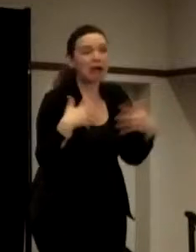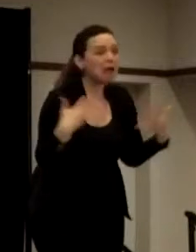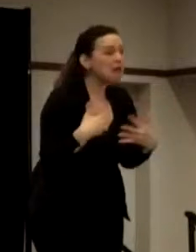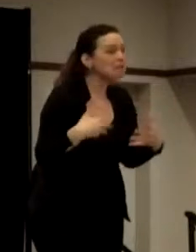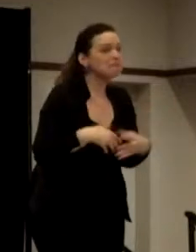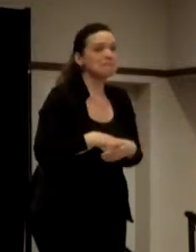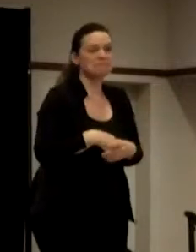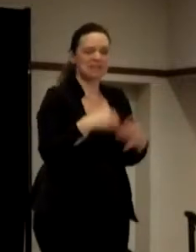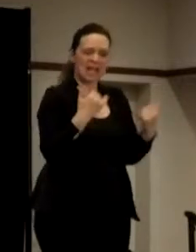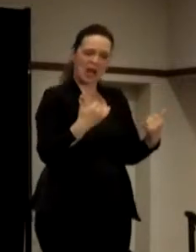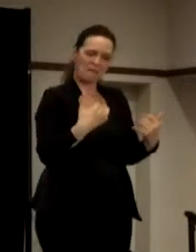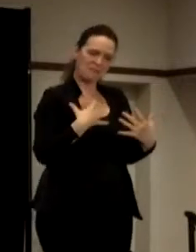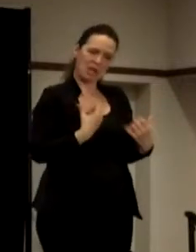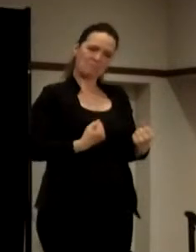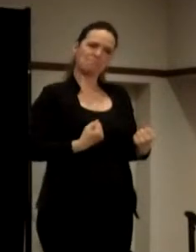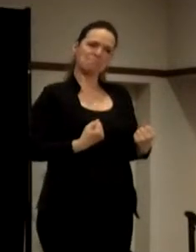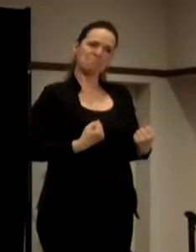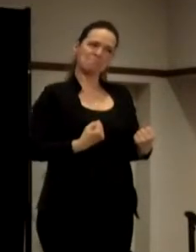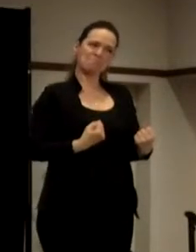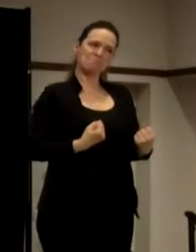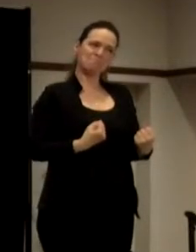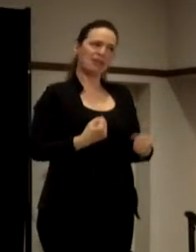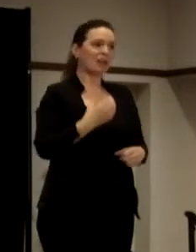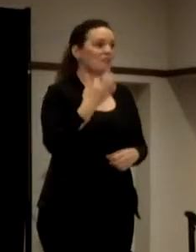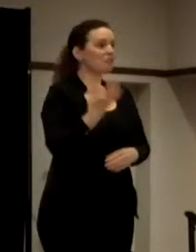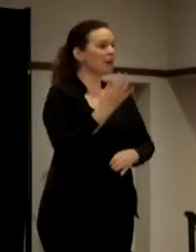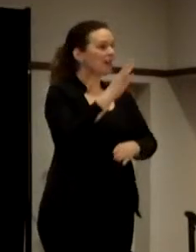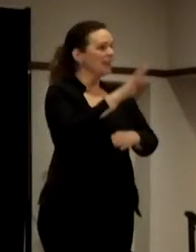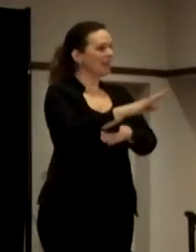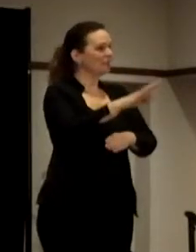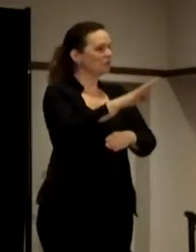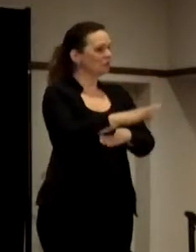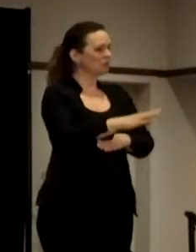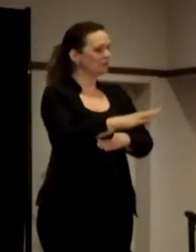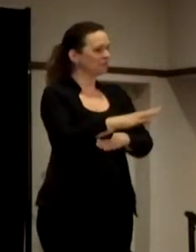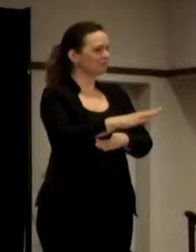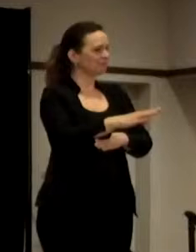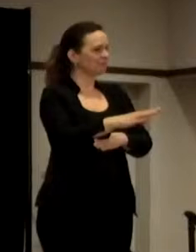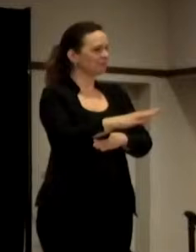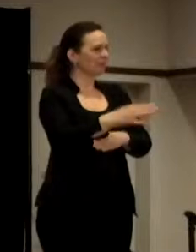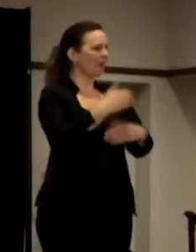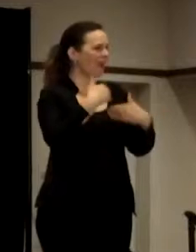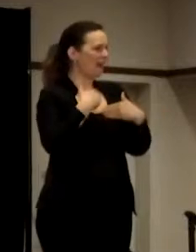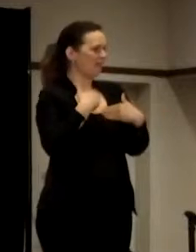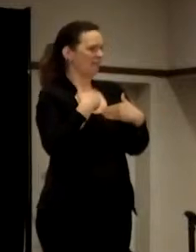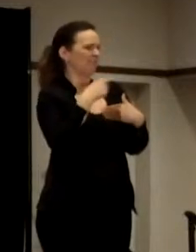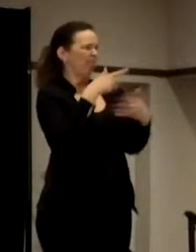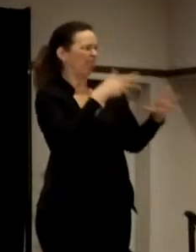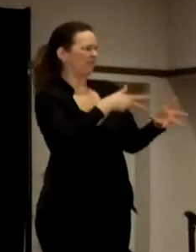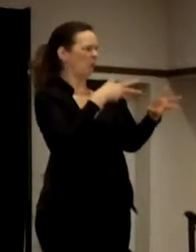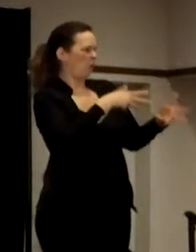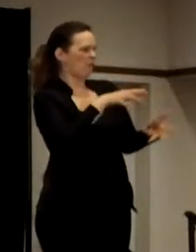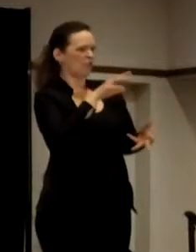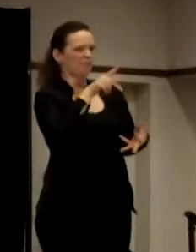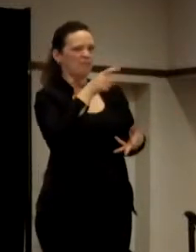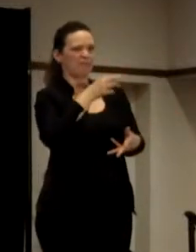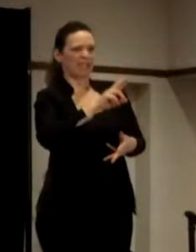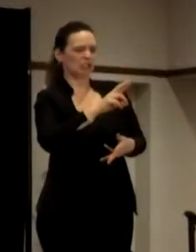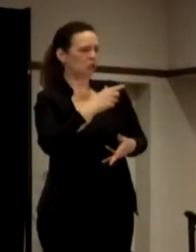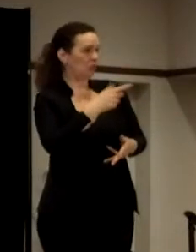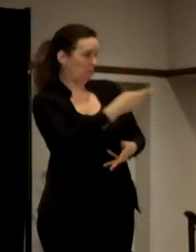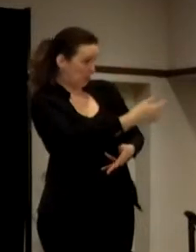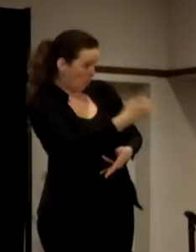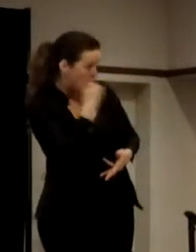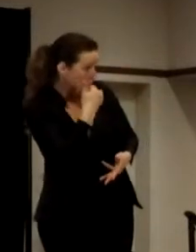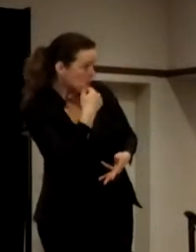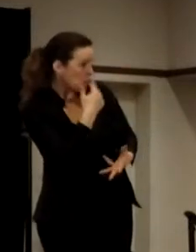Friday afternoon there was some leftover Pfizer, and I got a phone call, and I said in the beginning of this process I